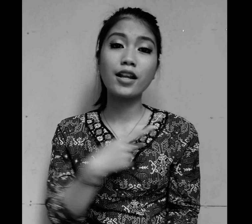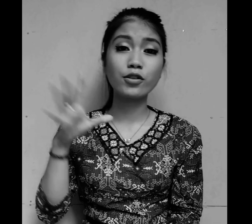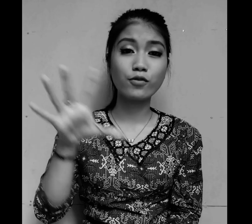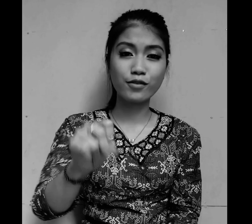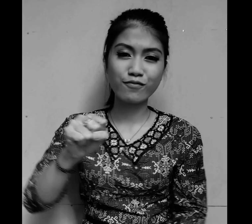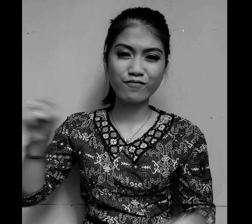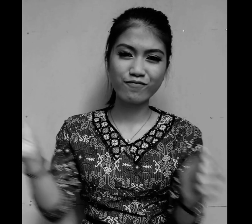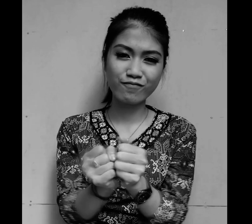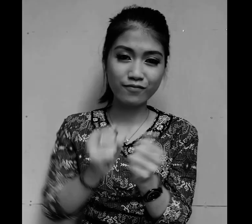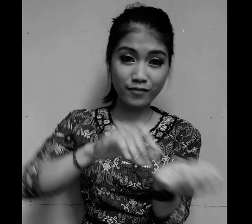us when we